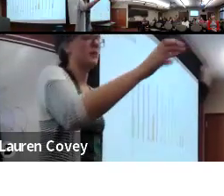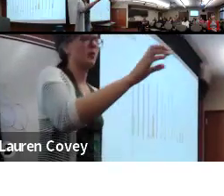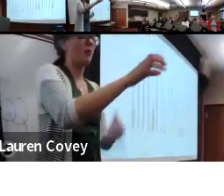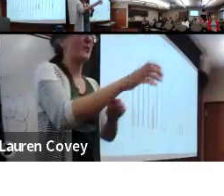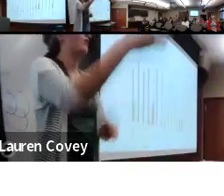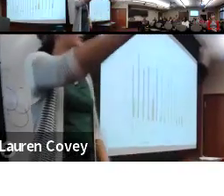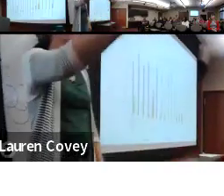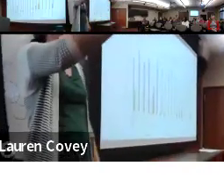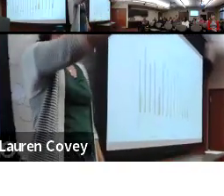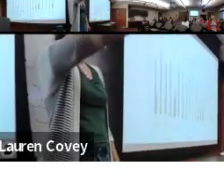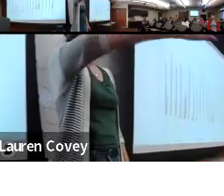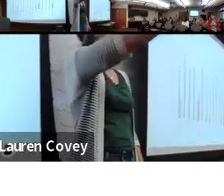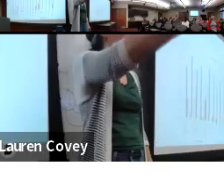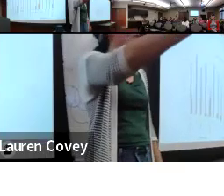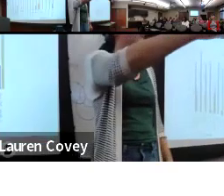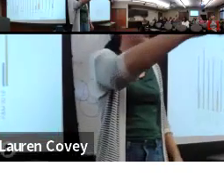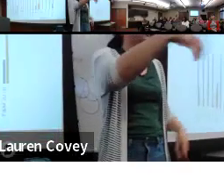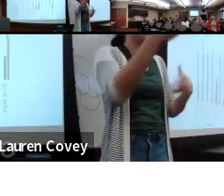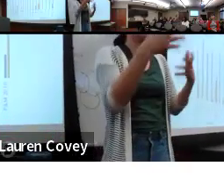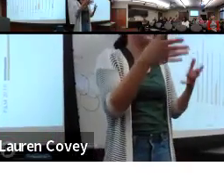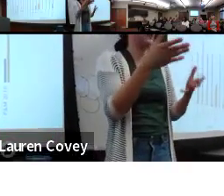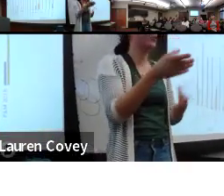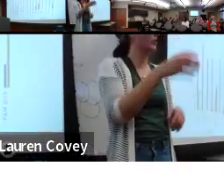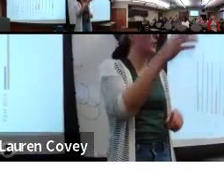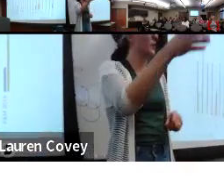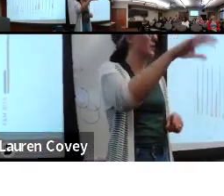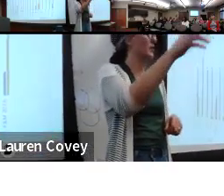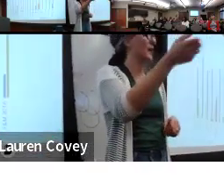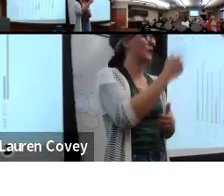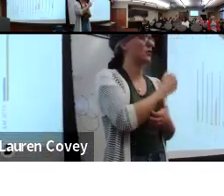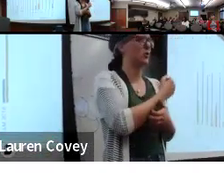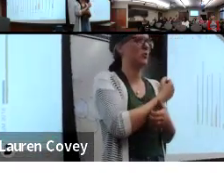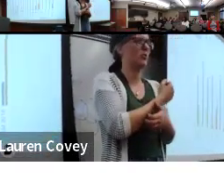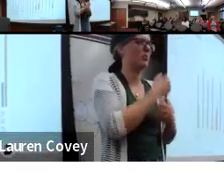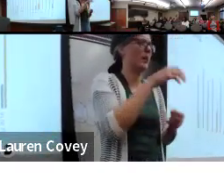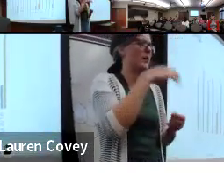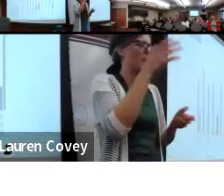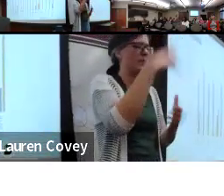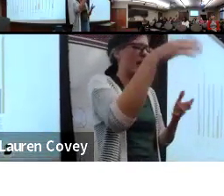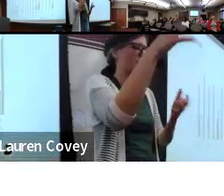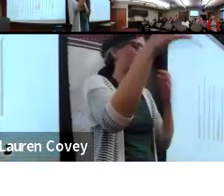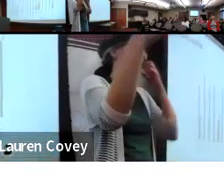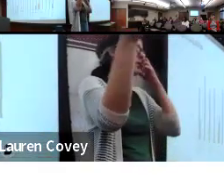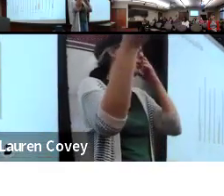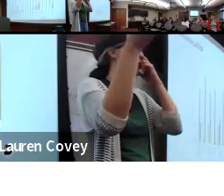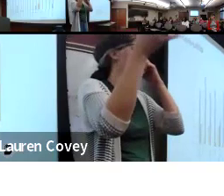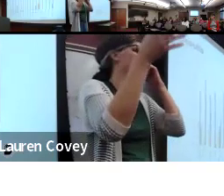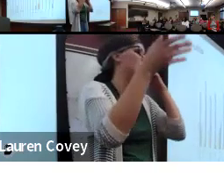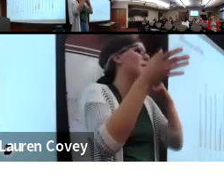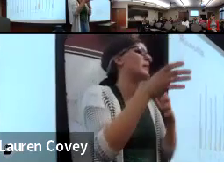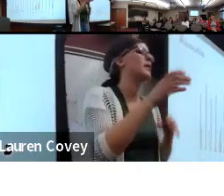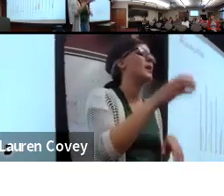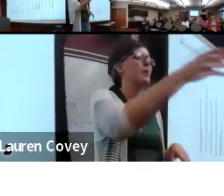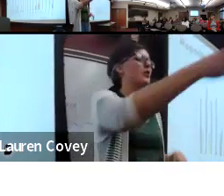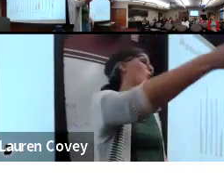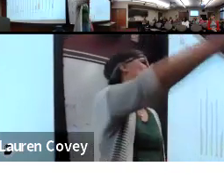that comes out as looking like a classifier verb, which is a typically difficult thing in sign language. Children don't master these until much later in